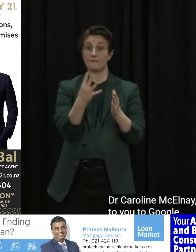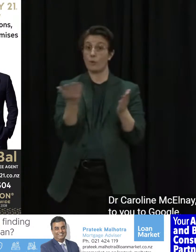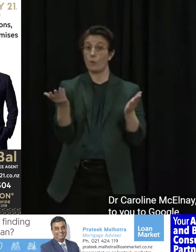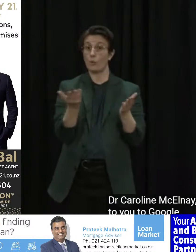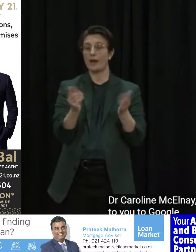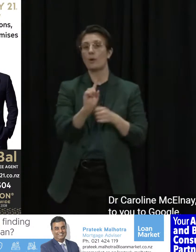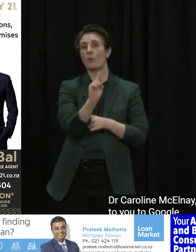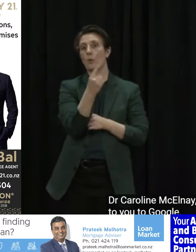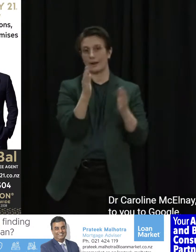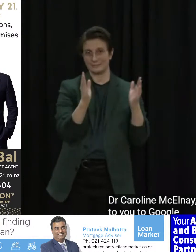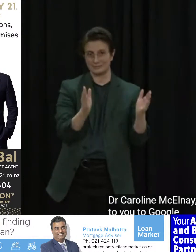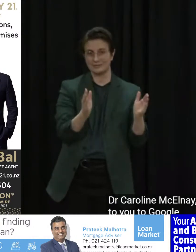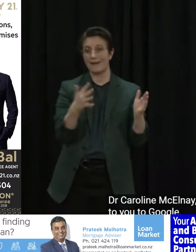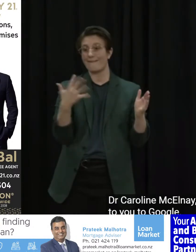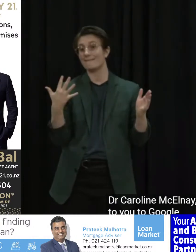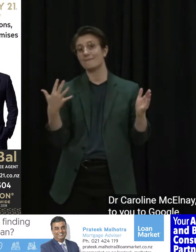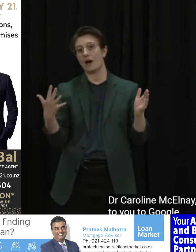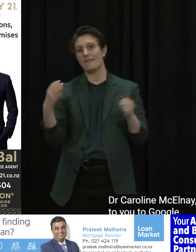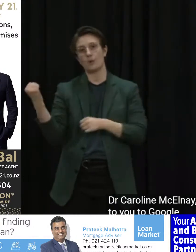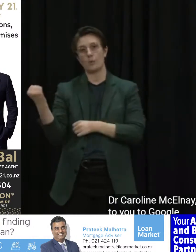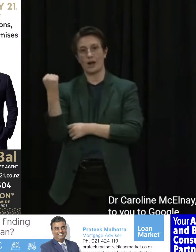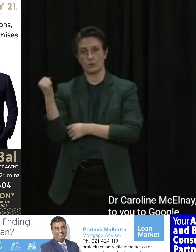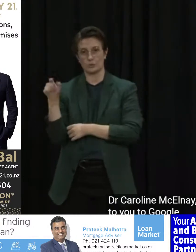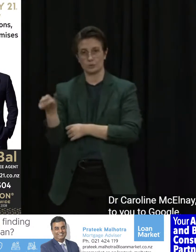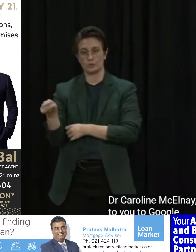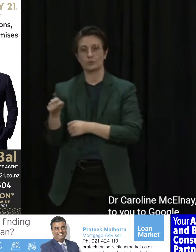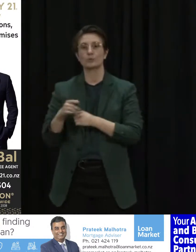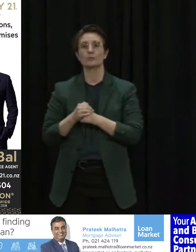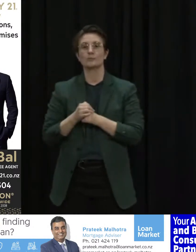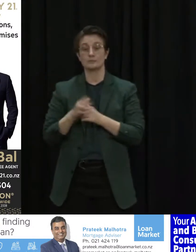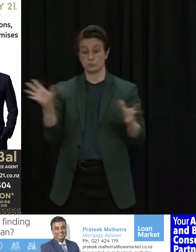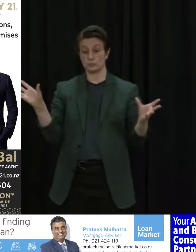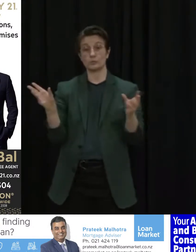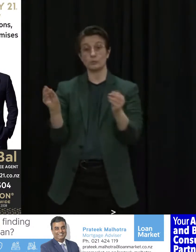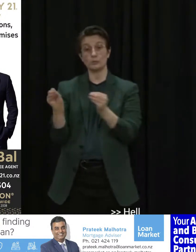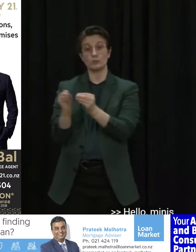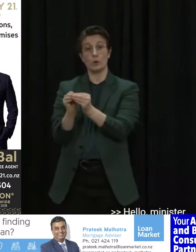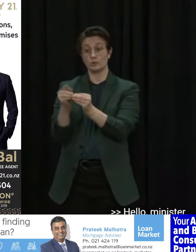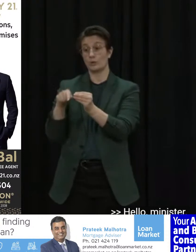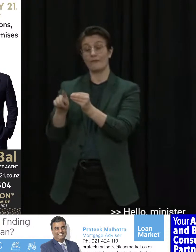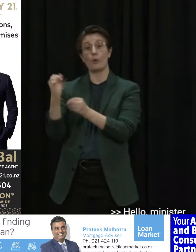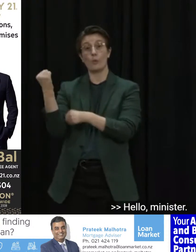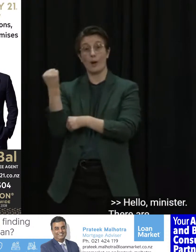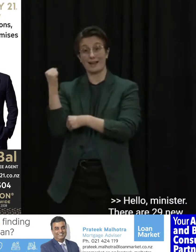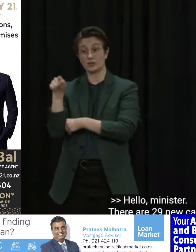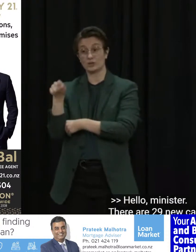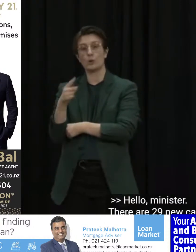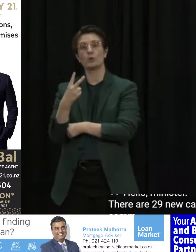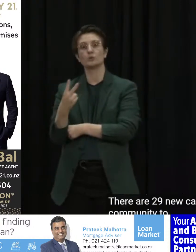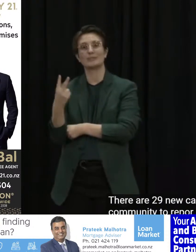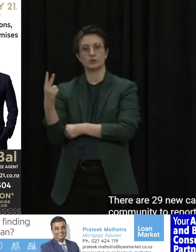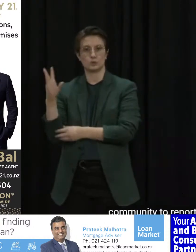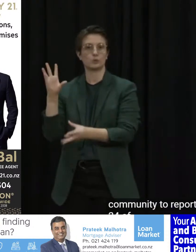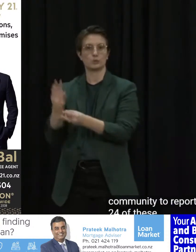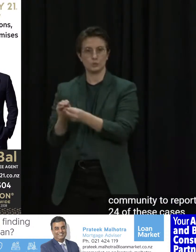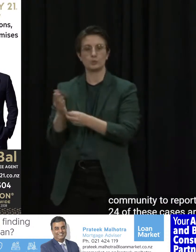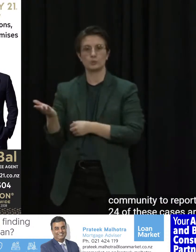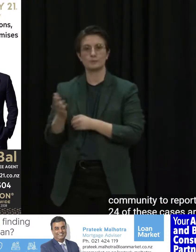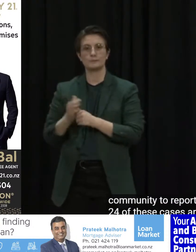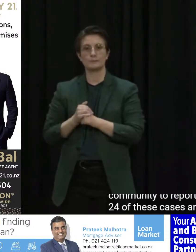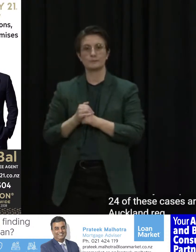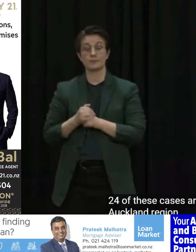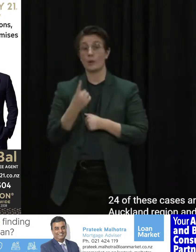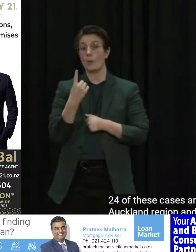region and 5 are in the Waikato. That brings the total for Waikato to 22. One previously